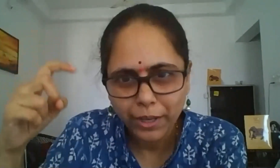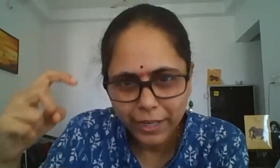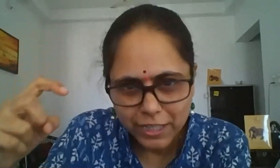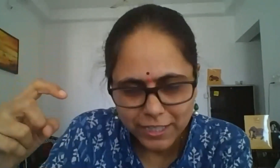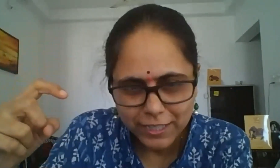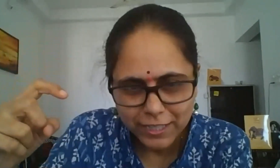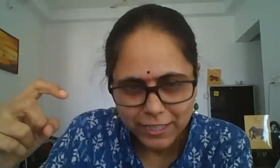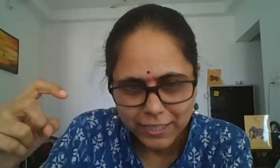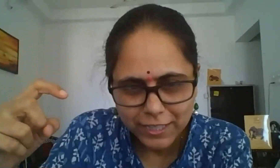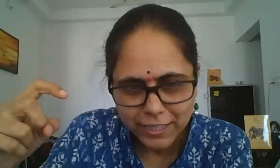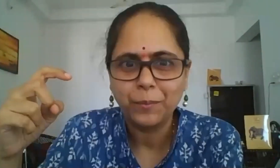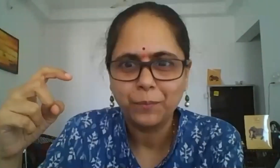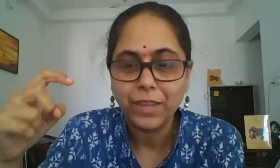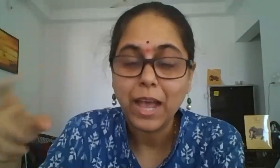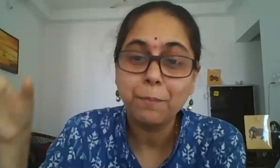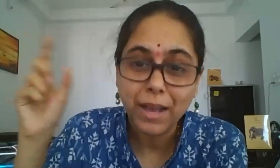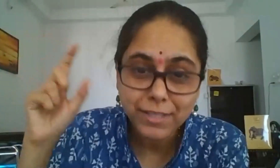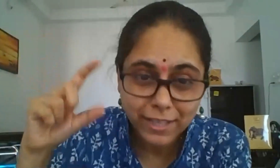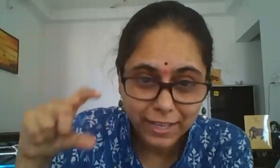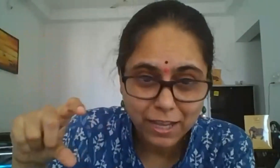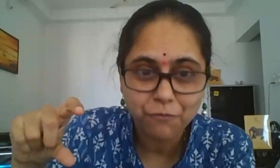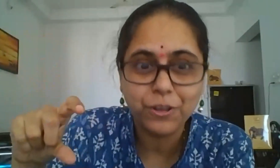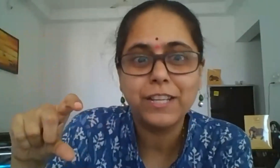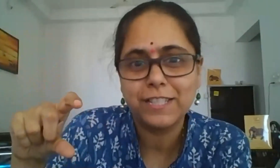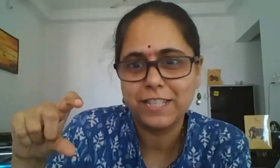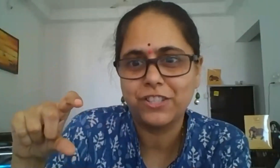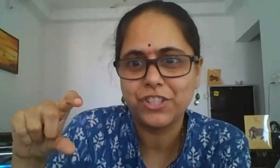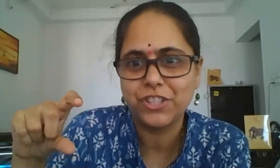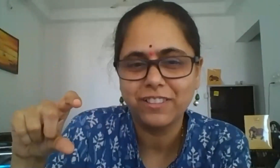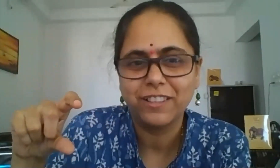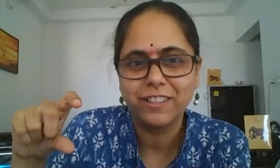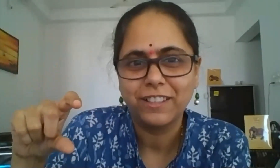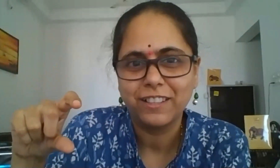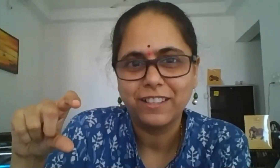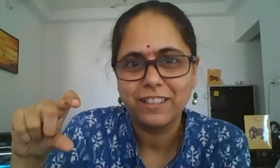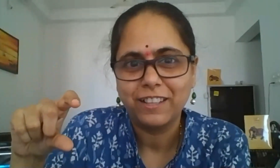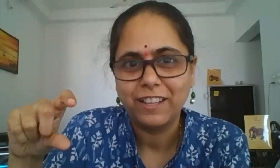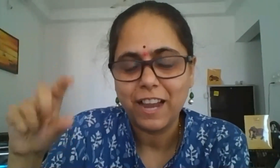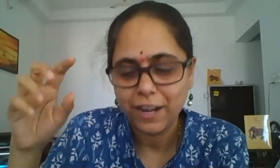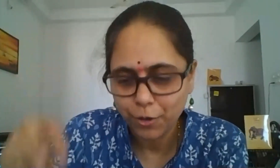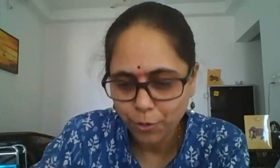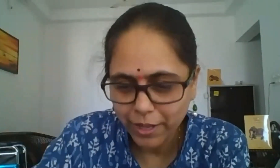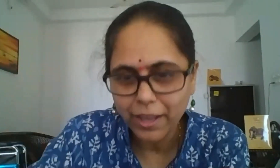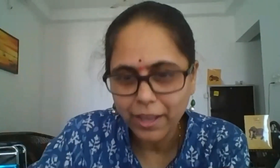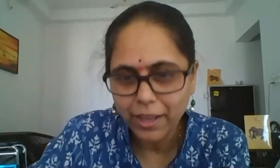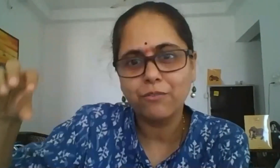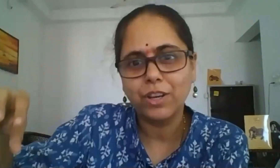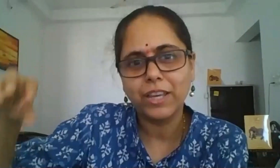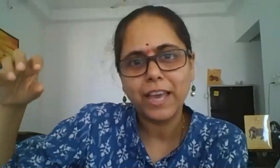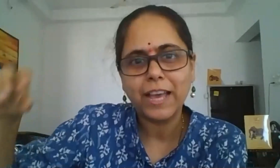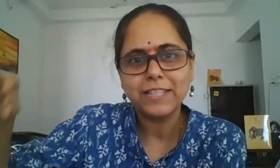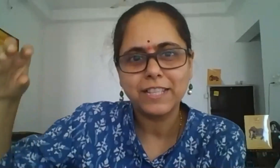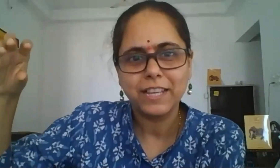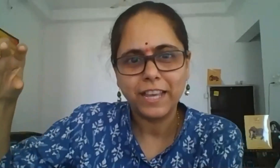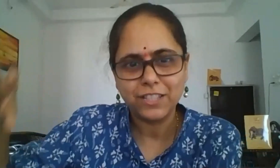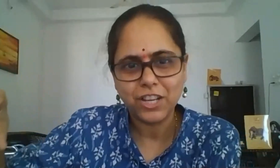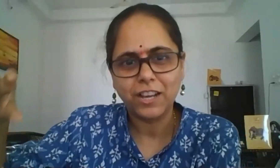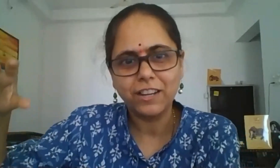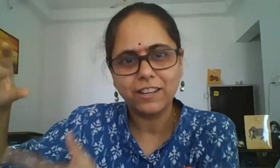arranged, I passed the exam with distinction, and today I am working as HR